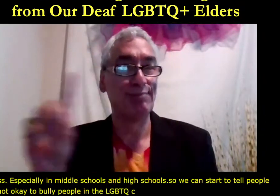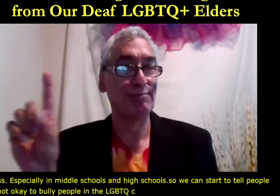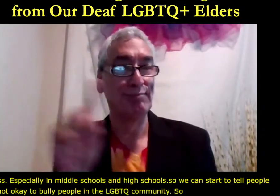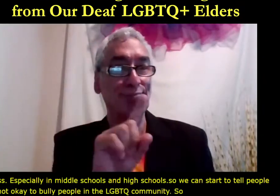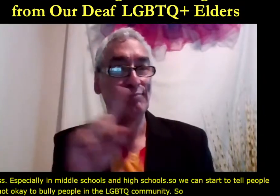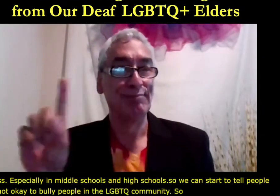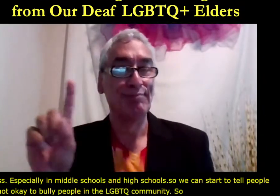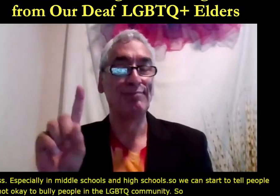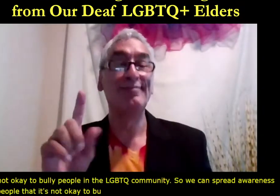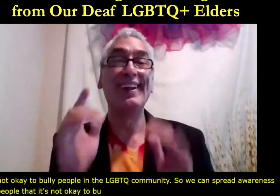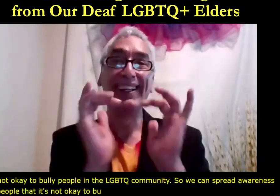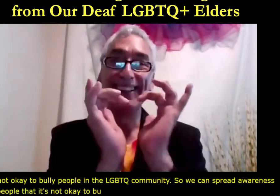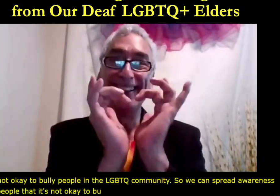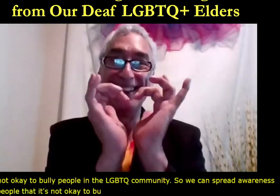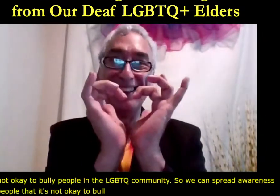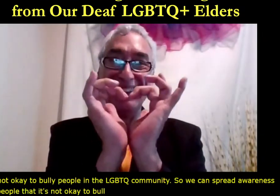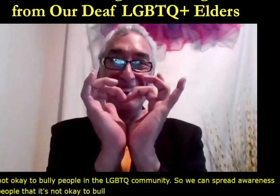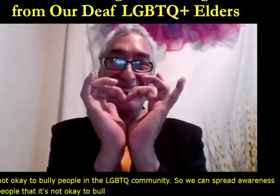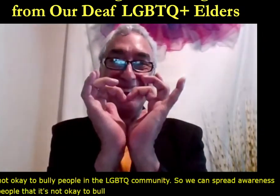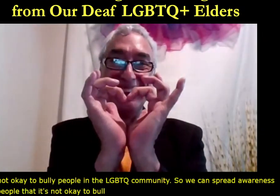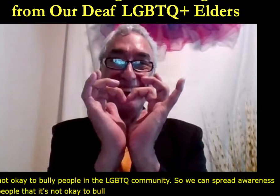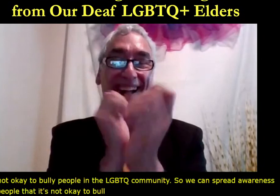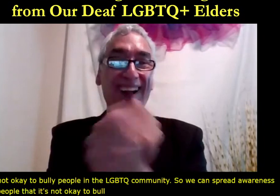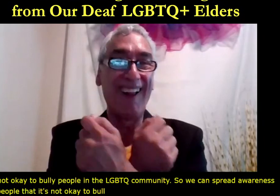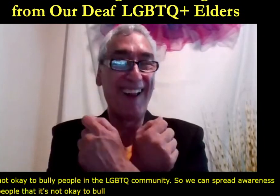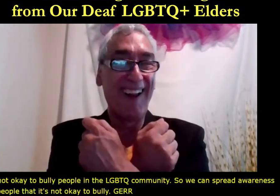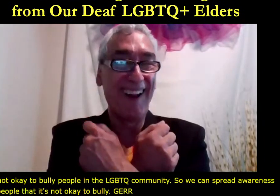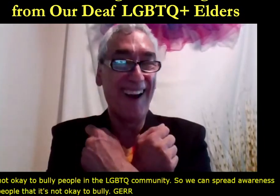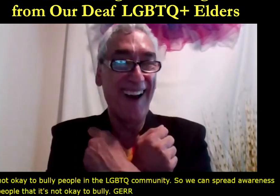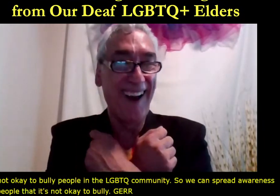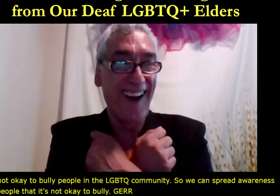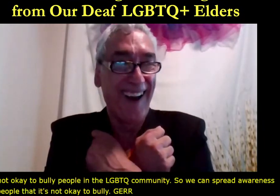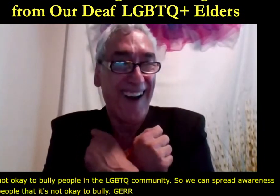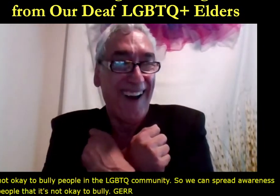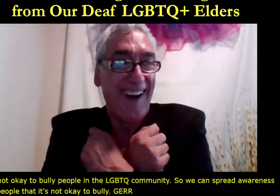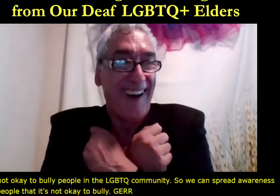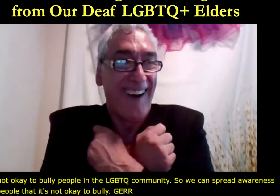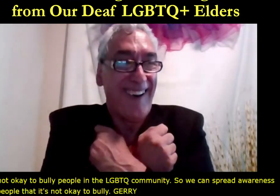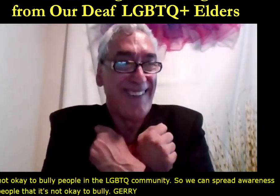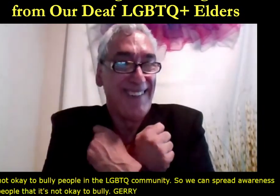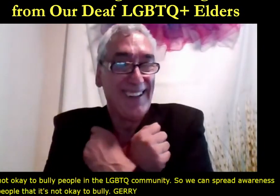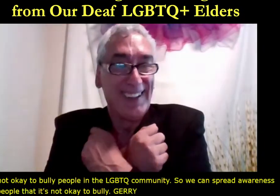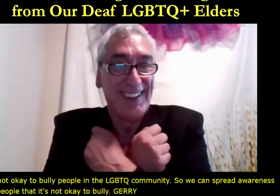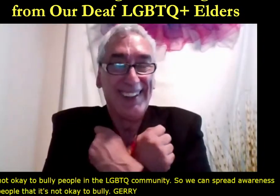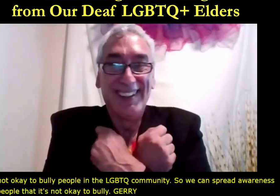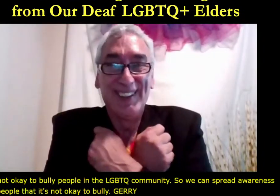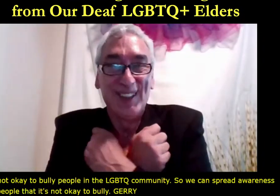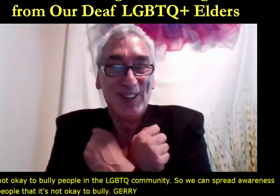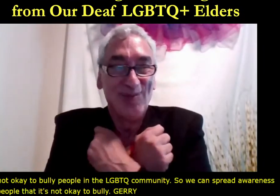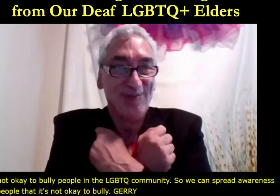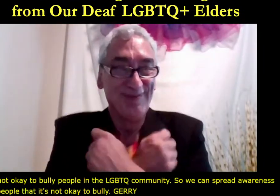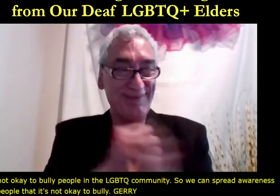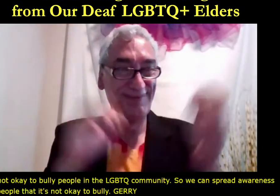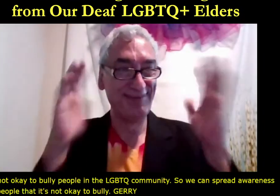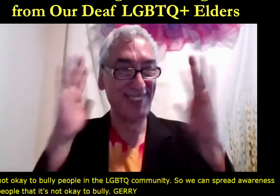anytime anytime it's not that's not good we all have love we all have love and support for each other